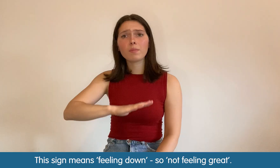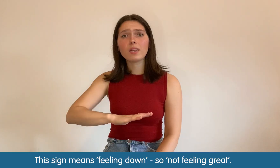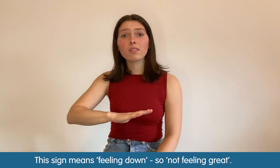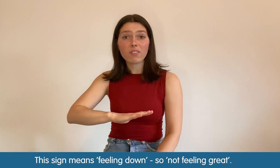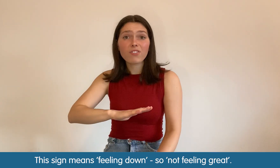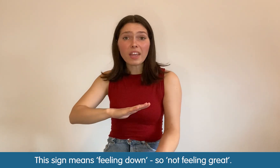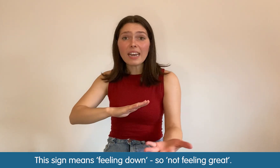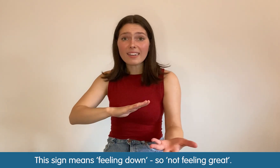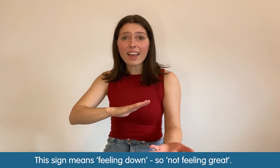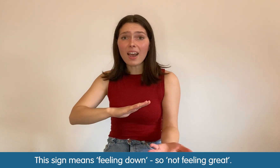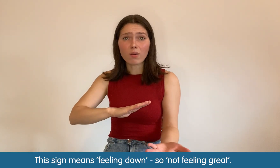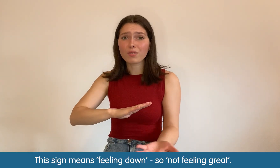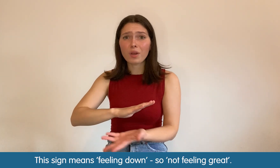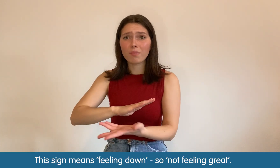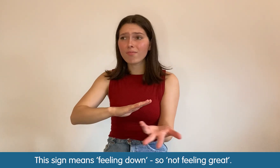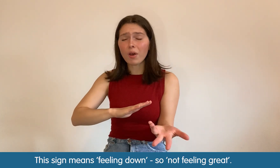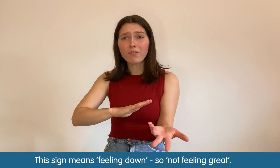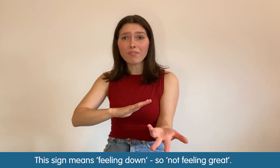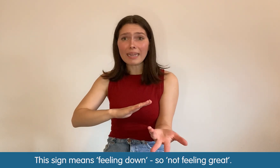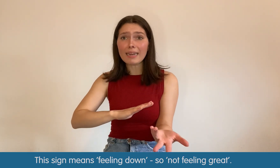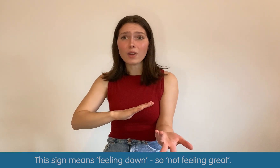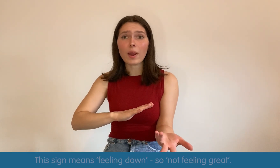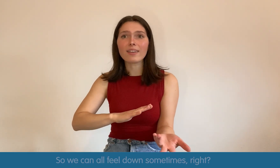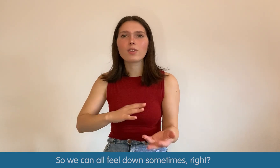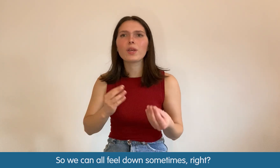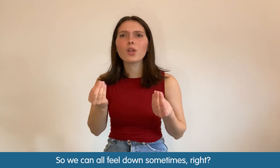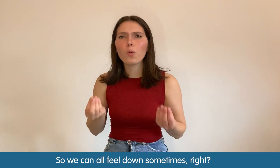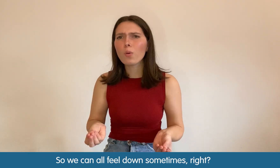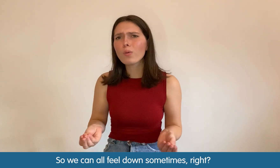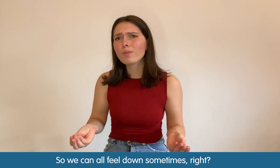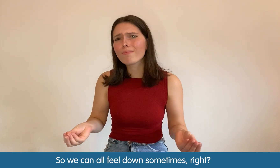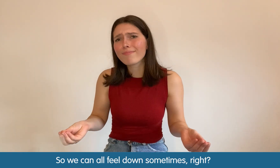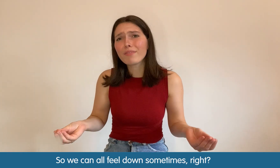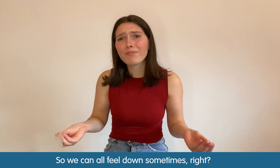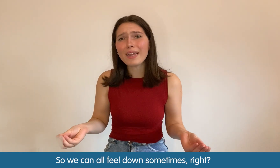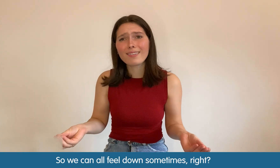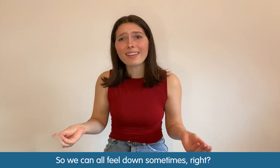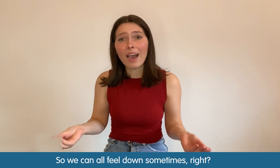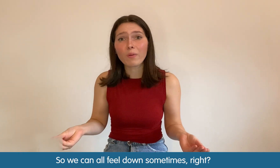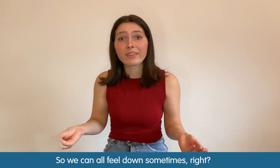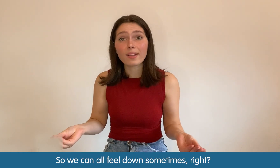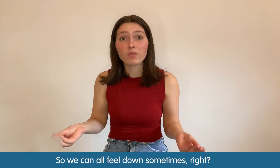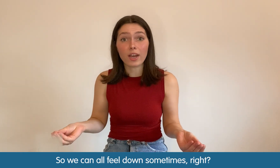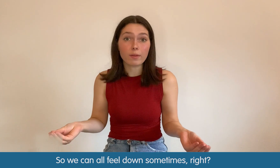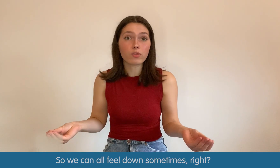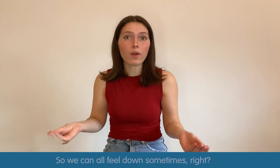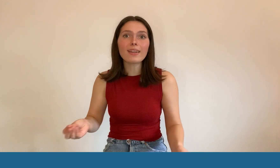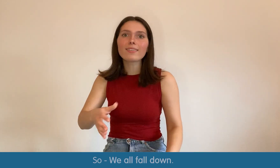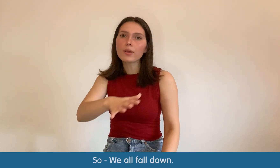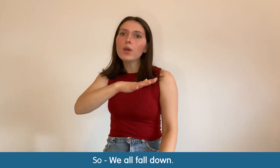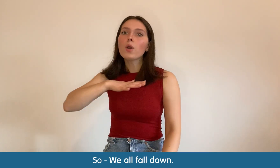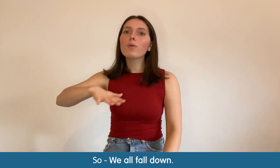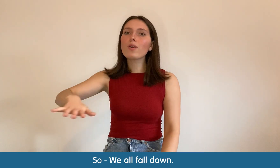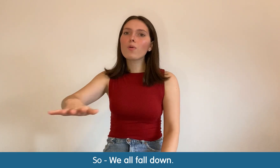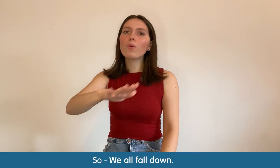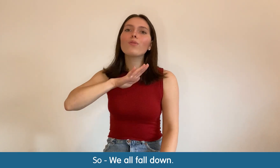means feeling down, so not feeling great. So we can all feel down sometimes, right? So we all